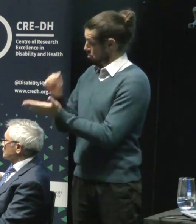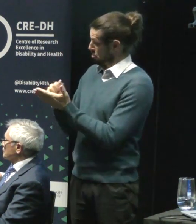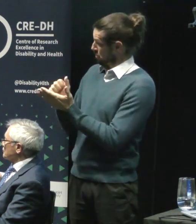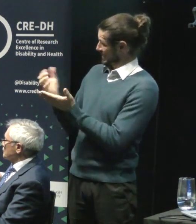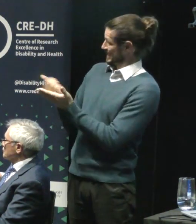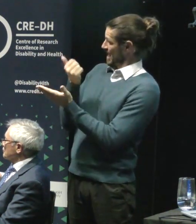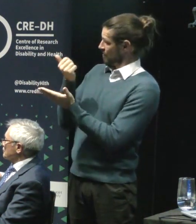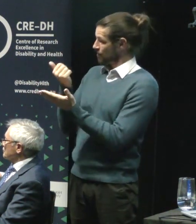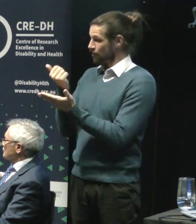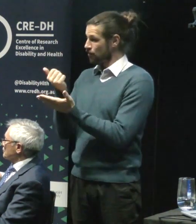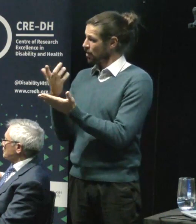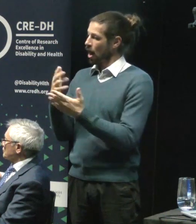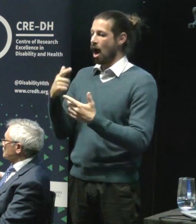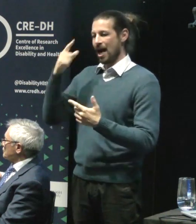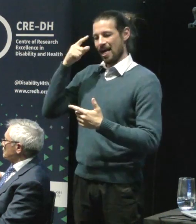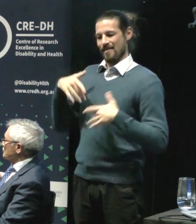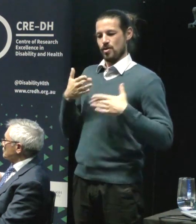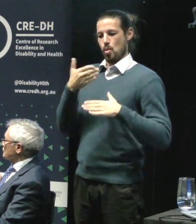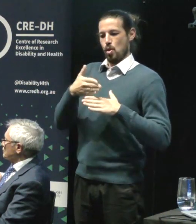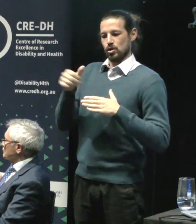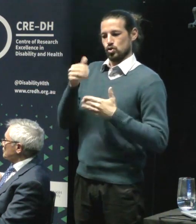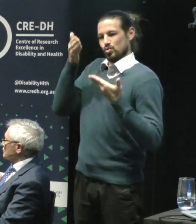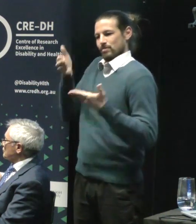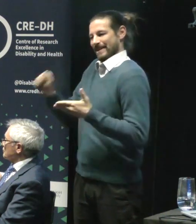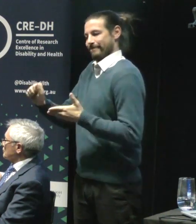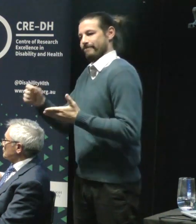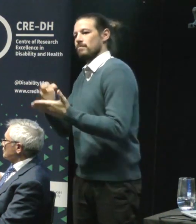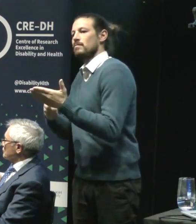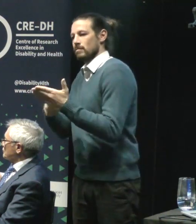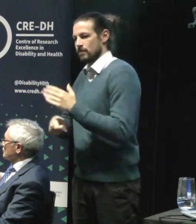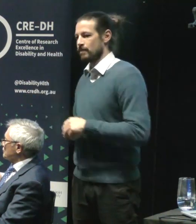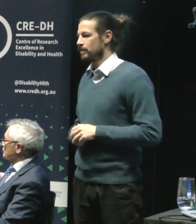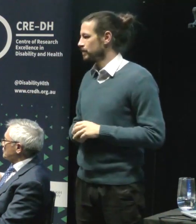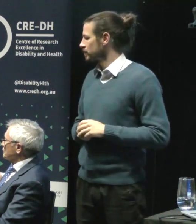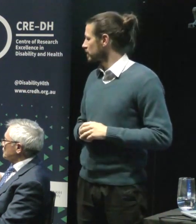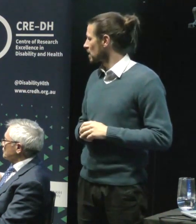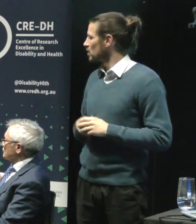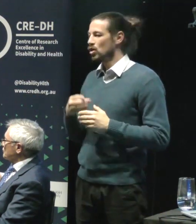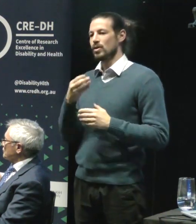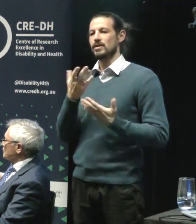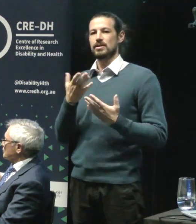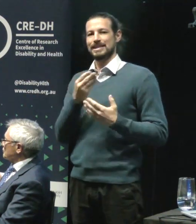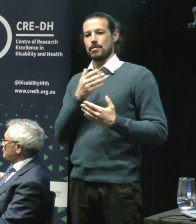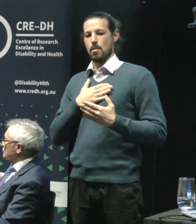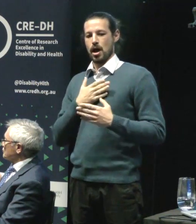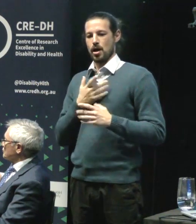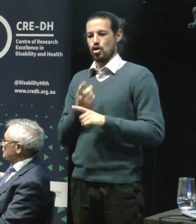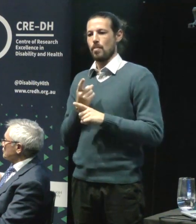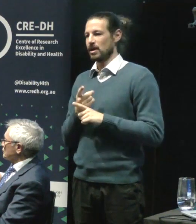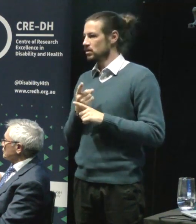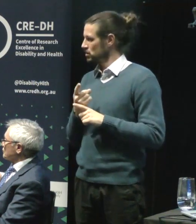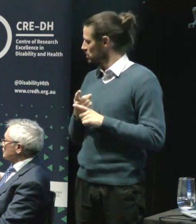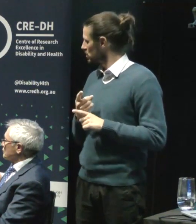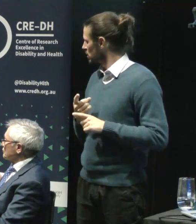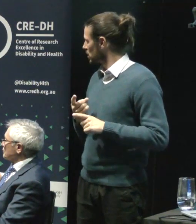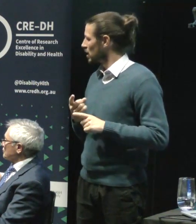those to the greatest degree possible. So those were just the comments I had, and I'm sure my colleagues very